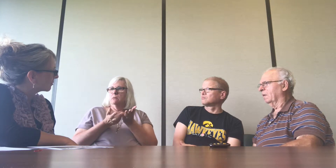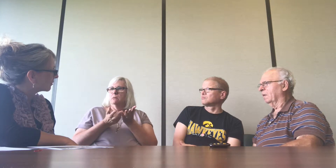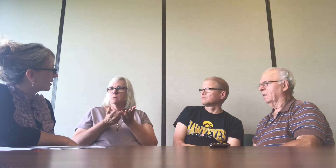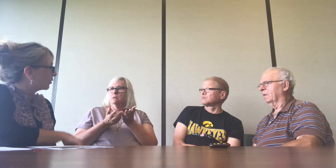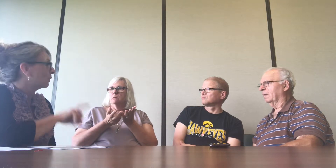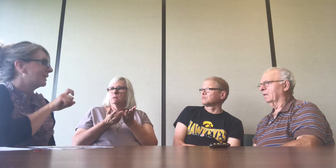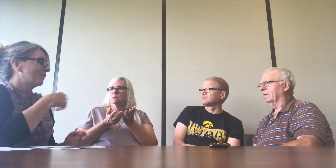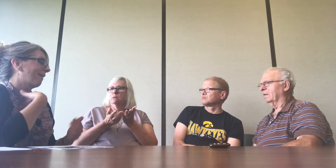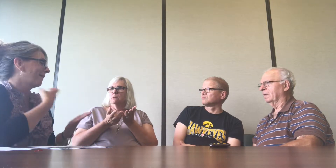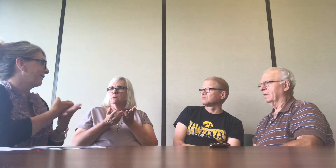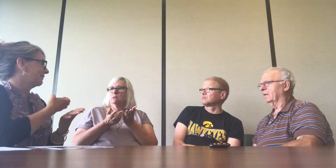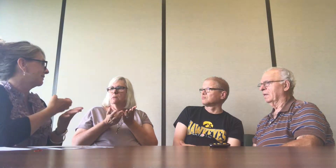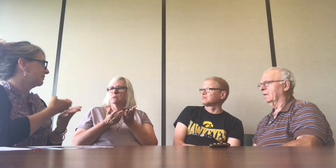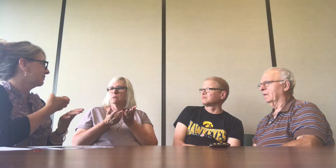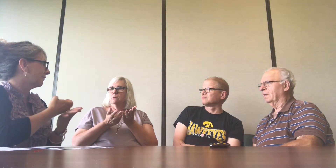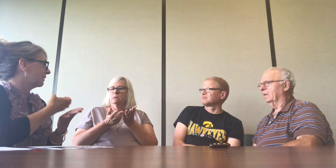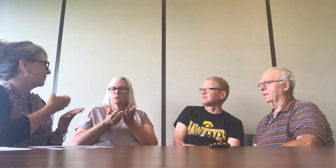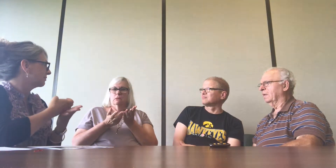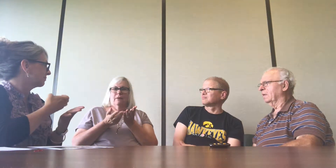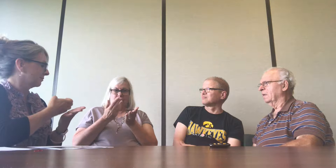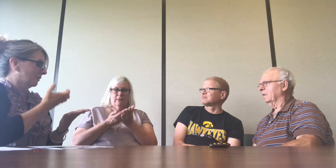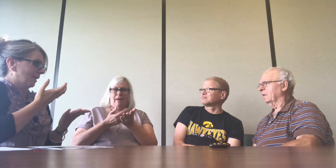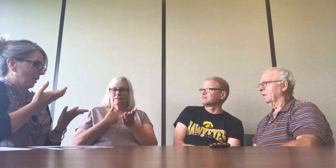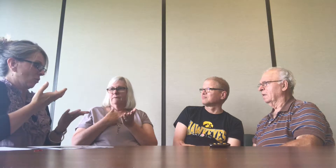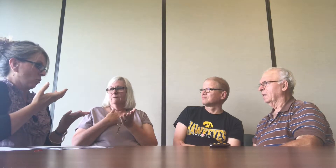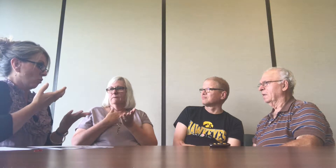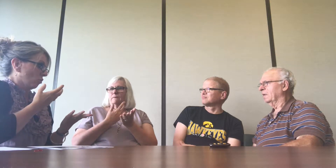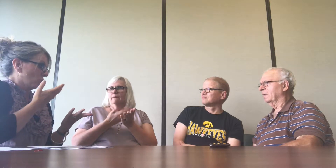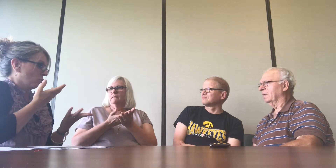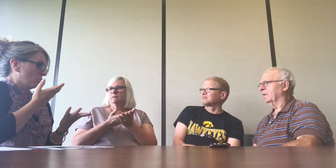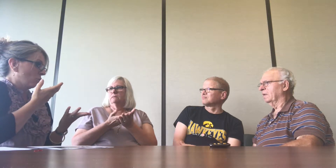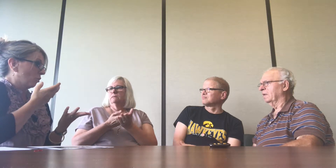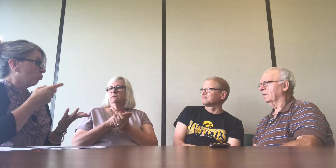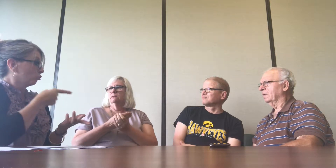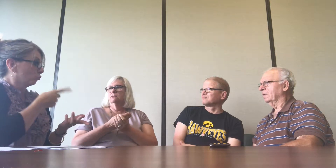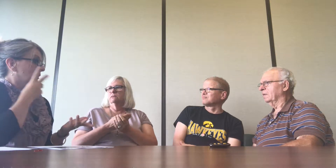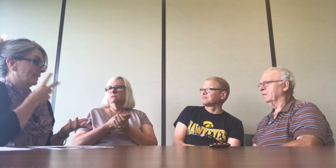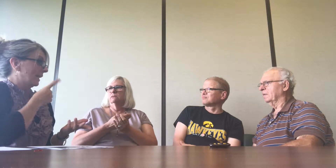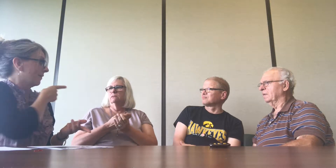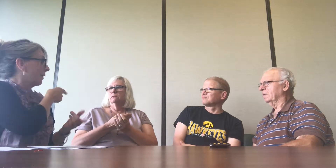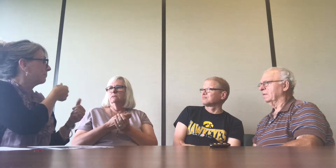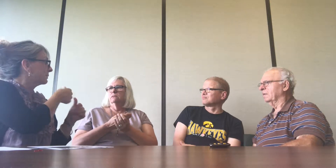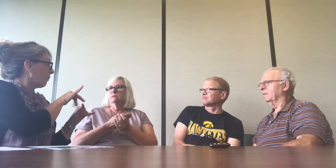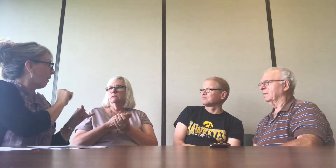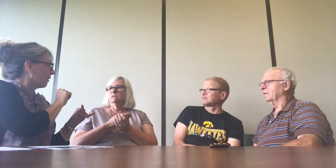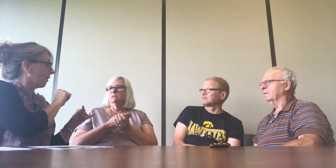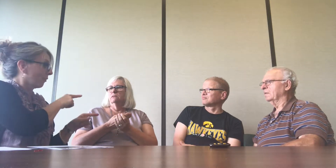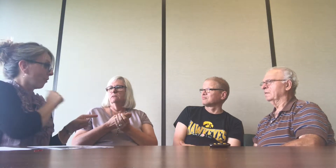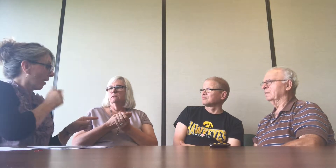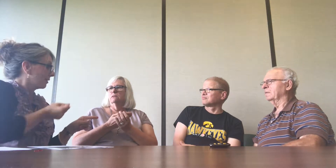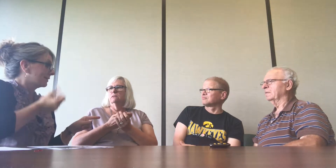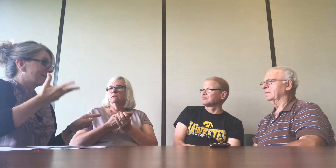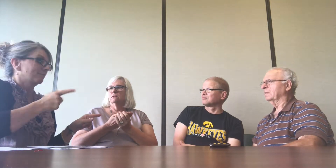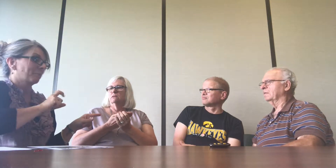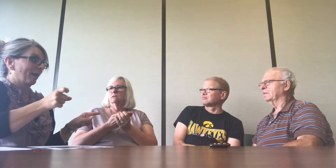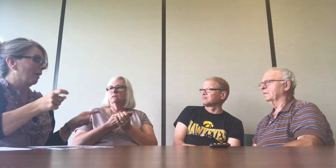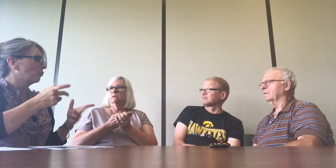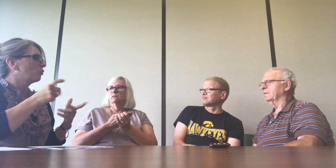experiencing that type of situation, how do they report it? Jennifer, it is important to get evidence. If you see that